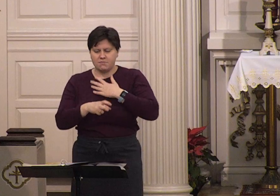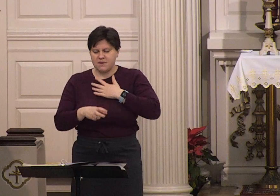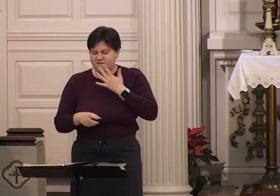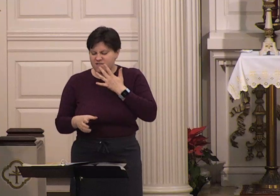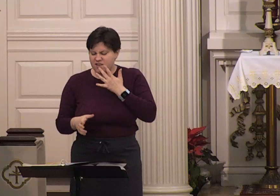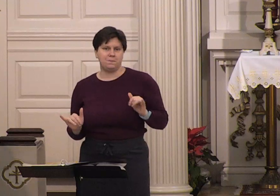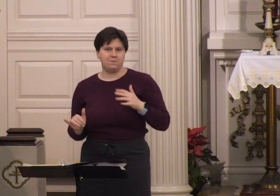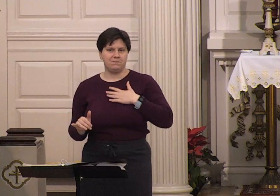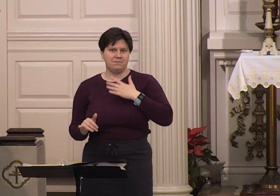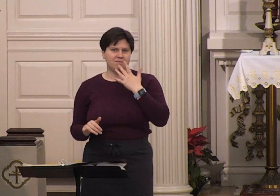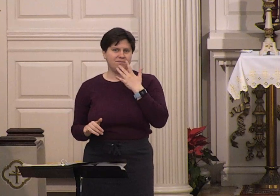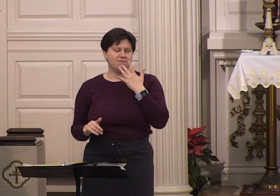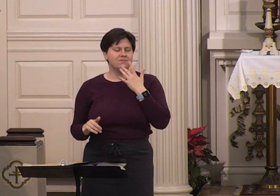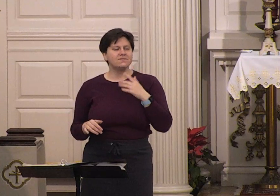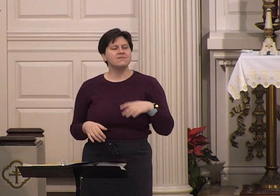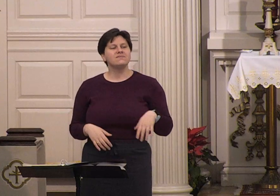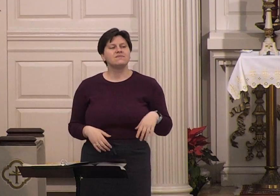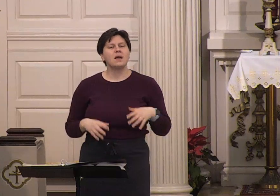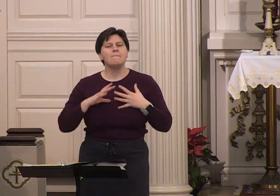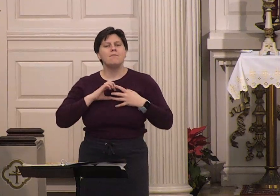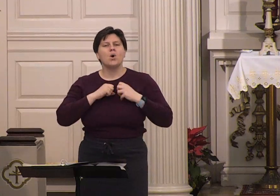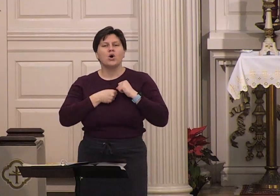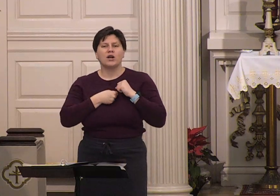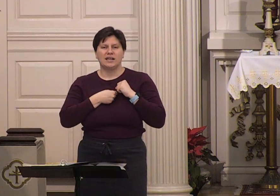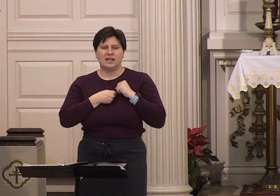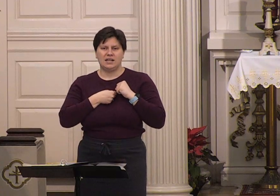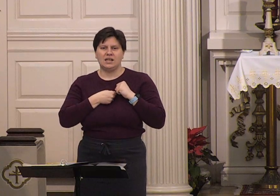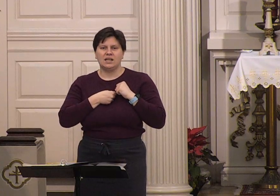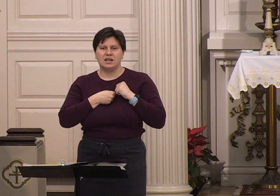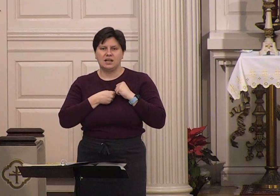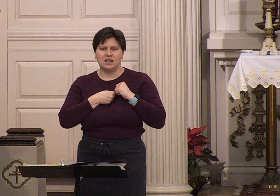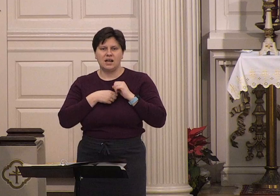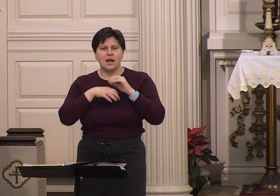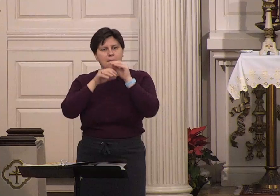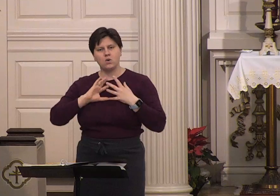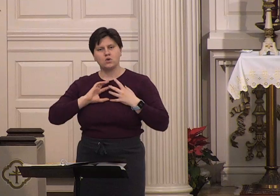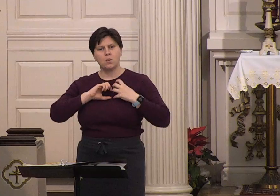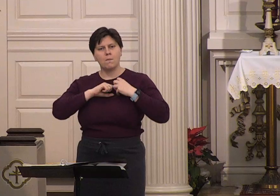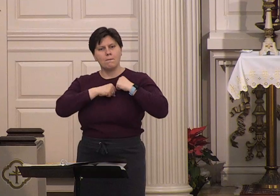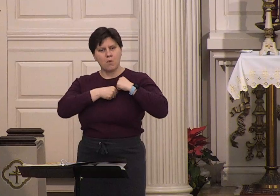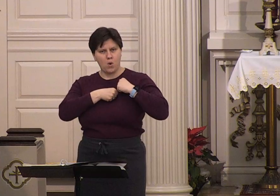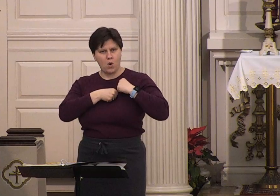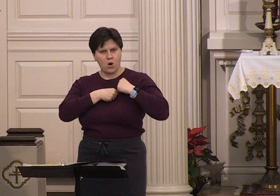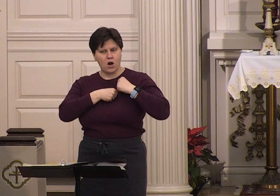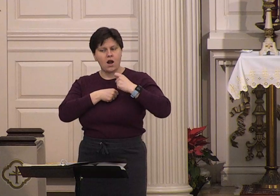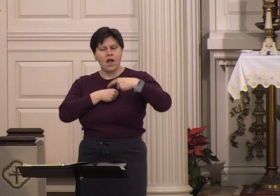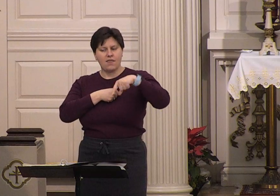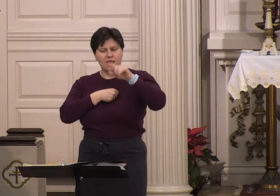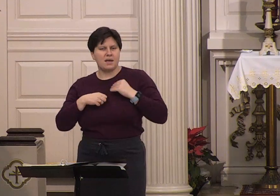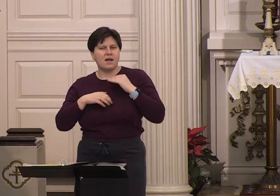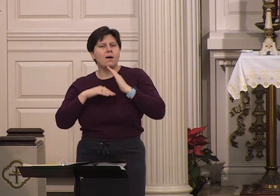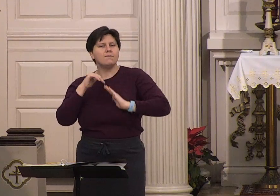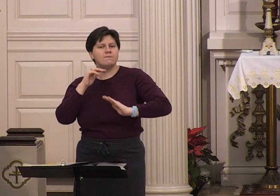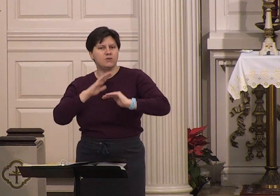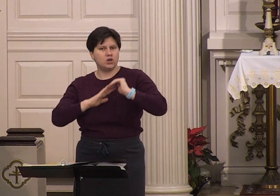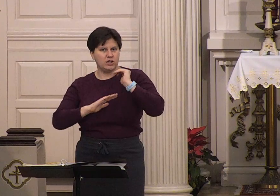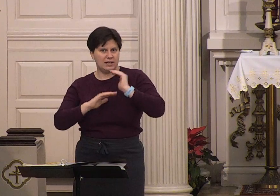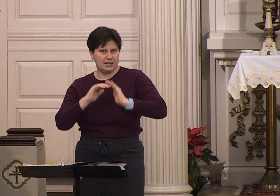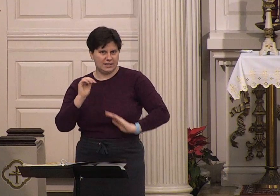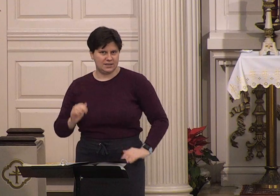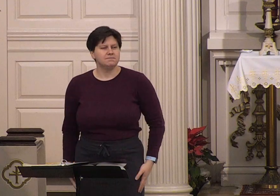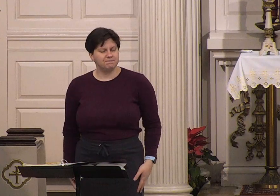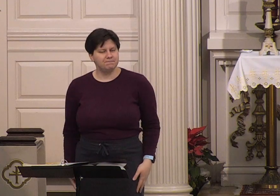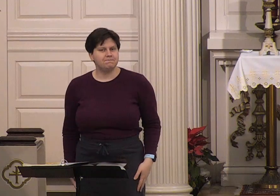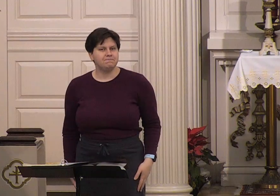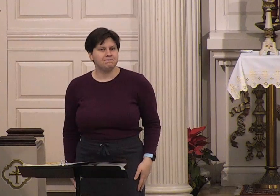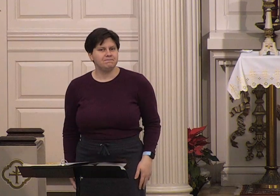is mourning. Blessed are those they who mourn, for they will be comforted. Now,